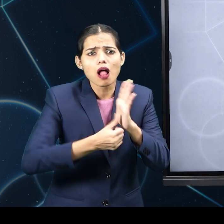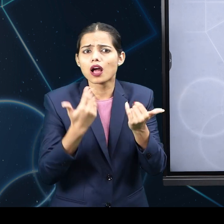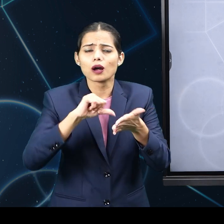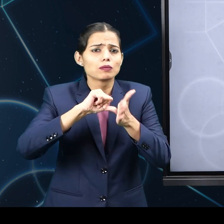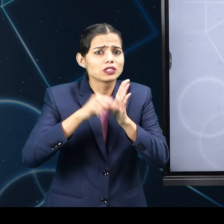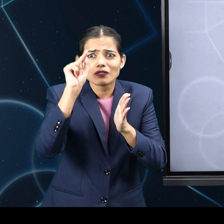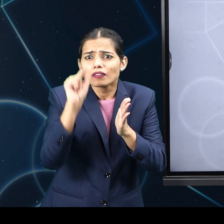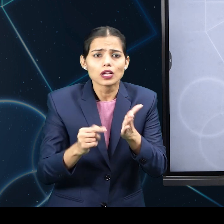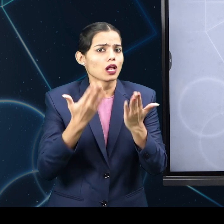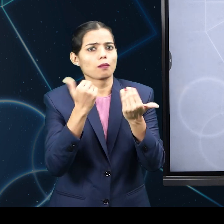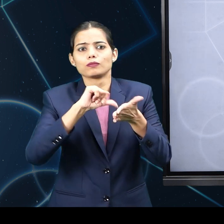impossible events,